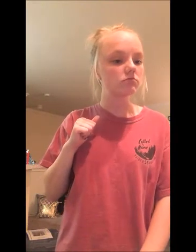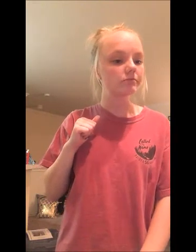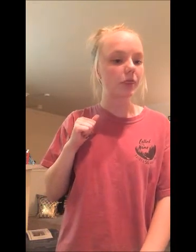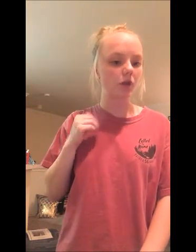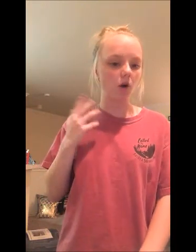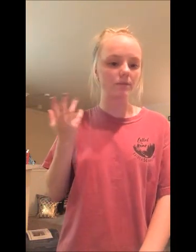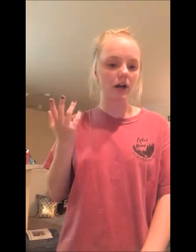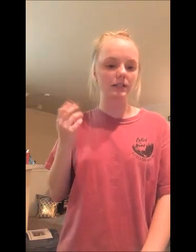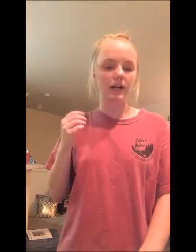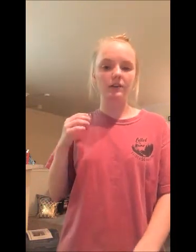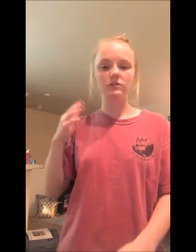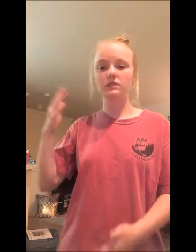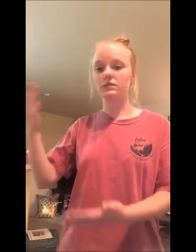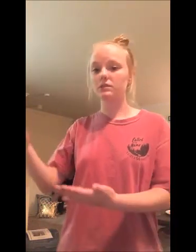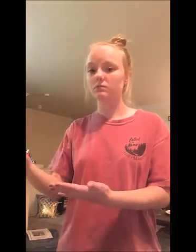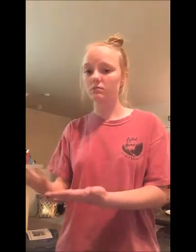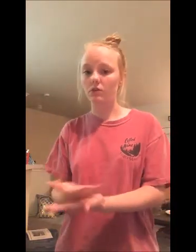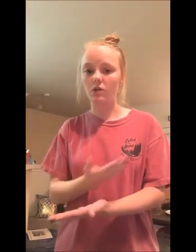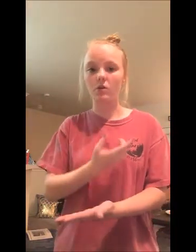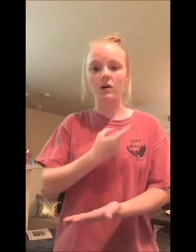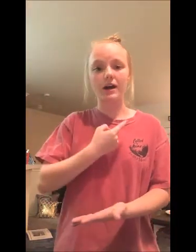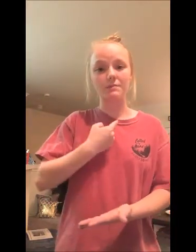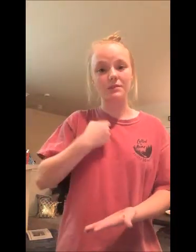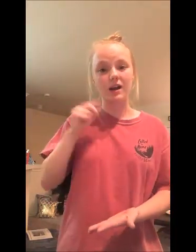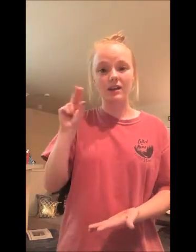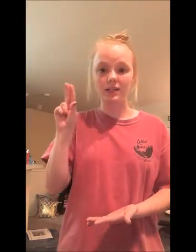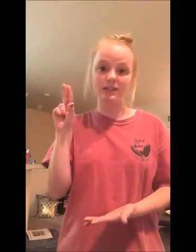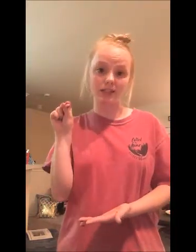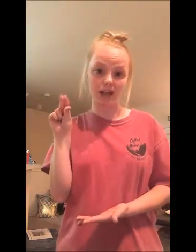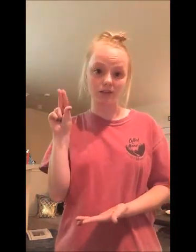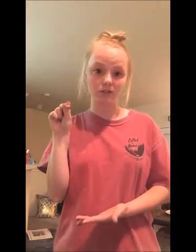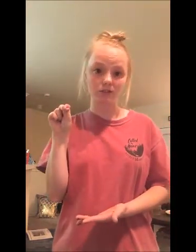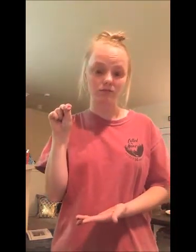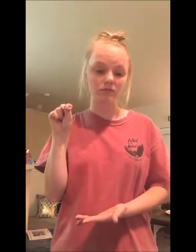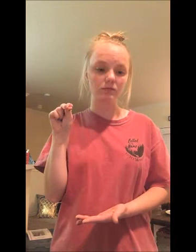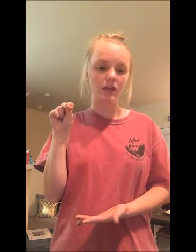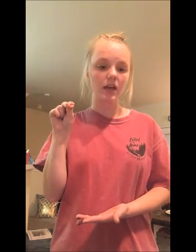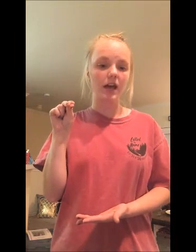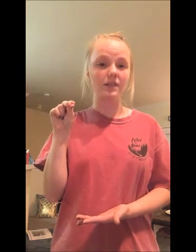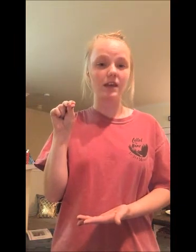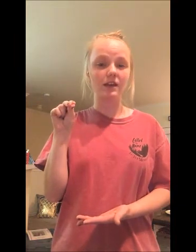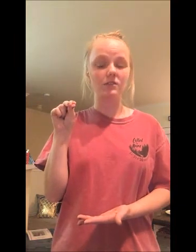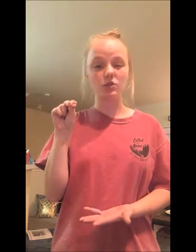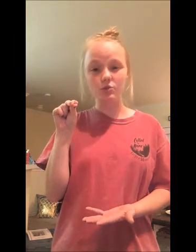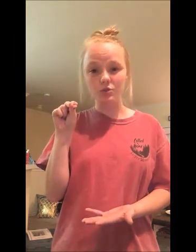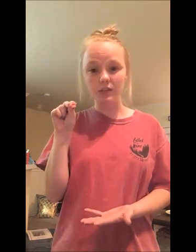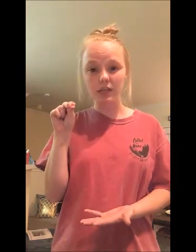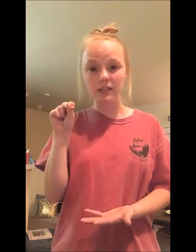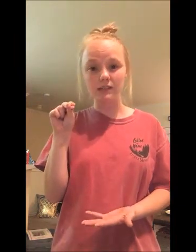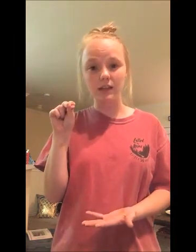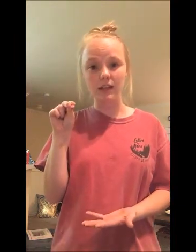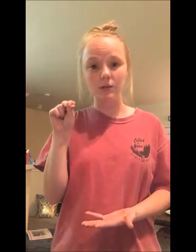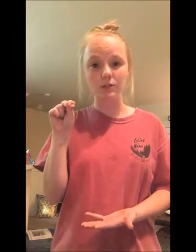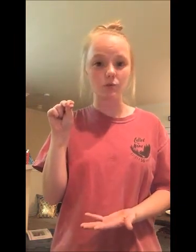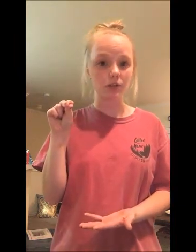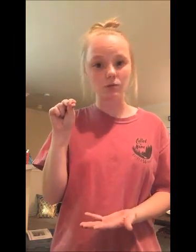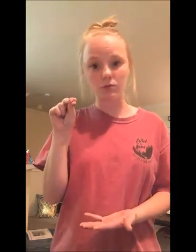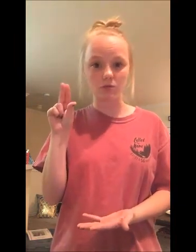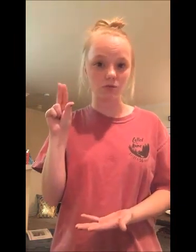though I'm not entitled. Though I'm not entitled. And then usually in sign language, when you do